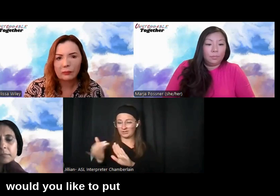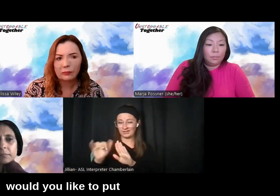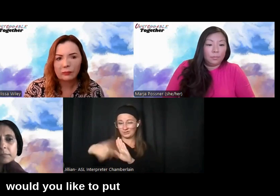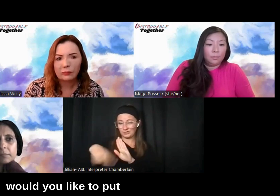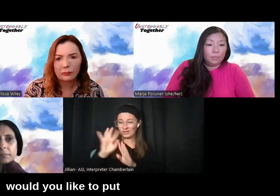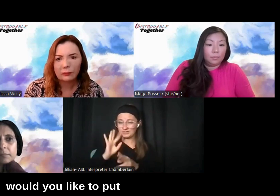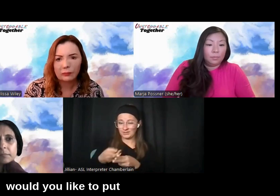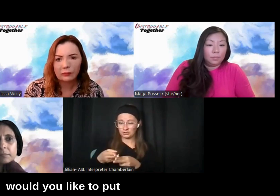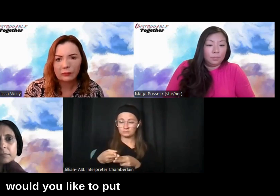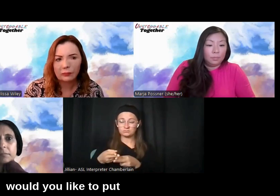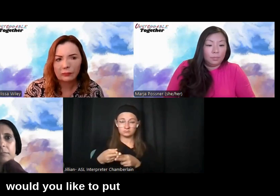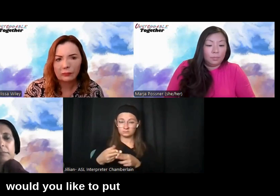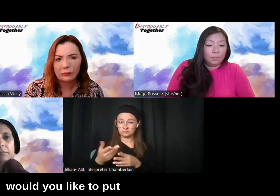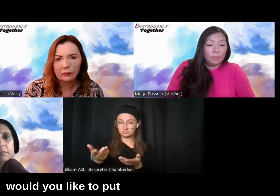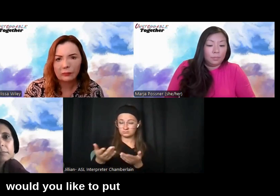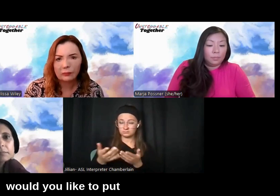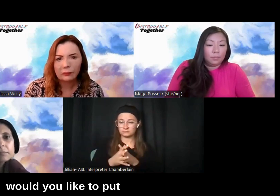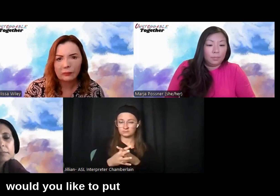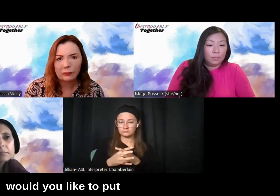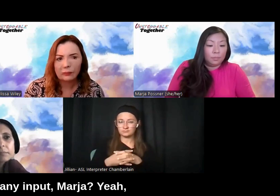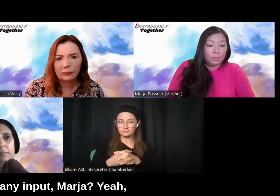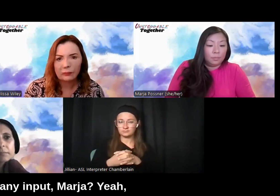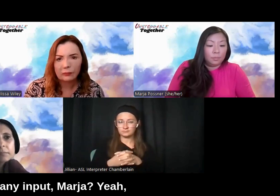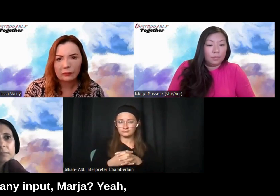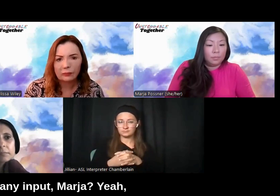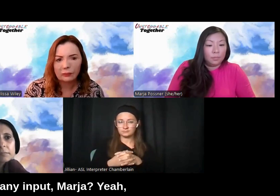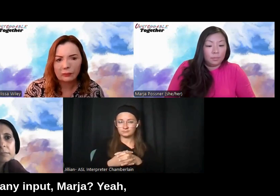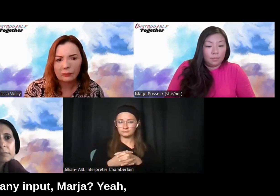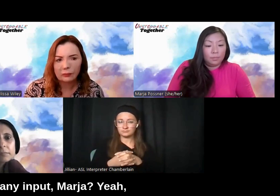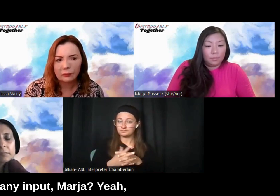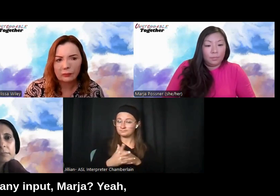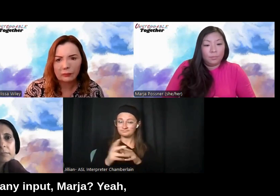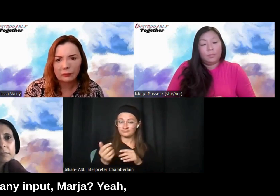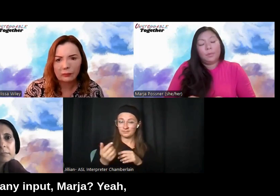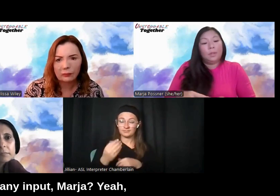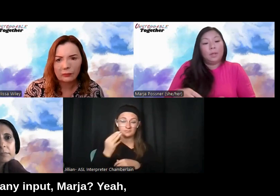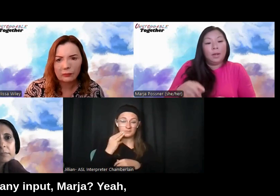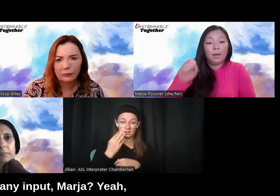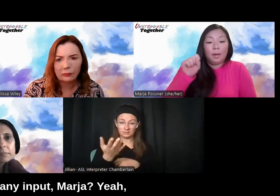So would you like to put any input, Marja?